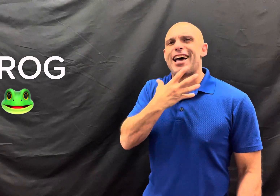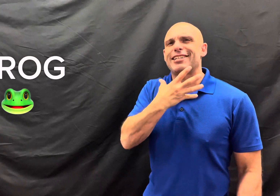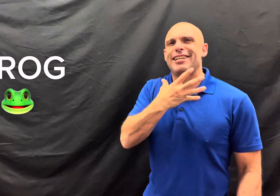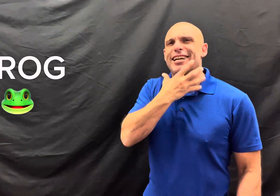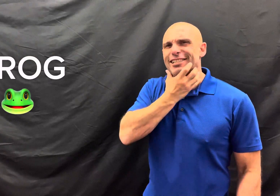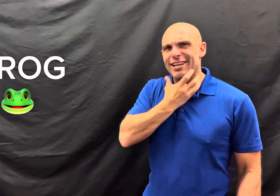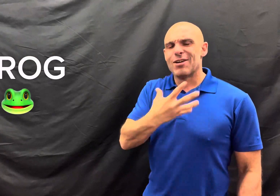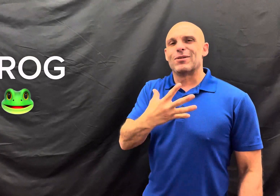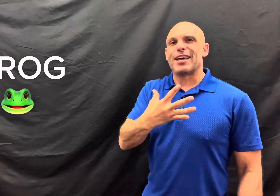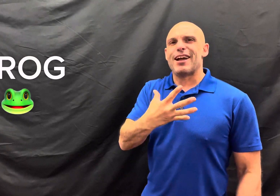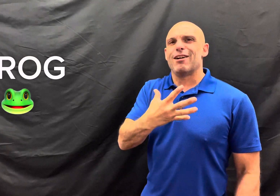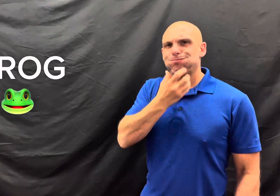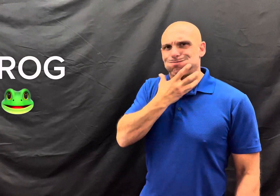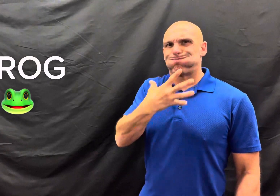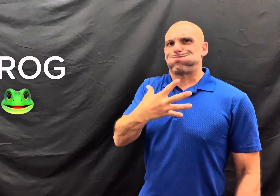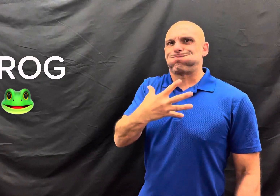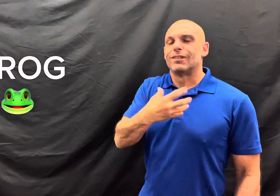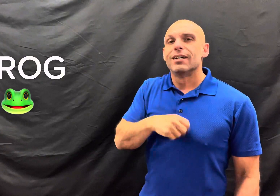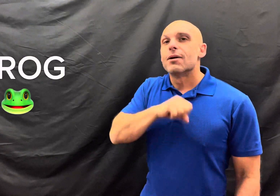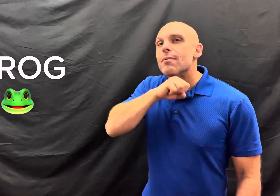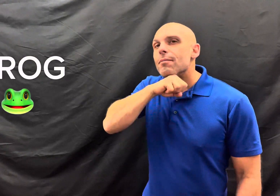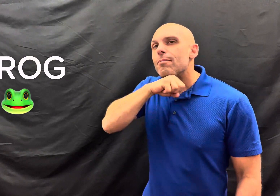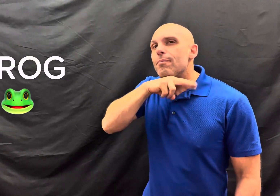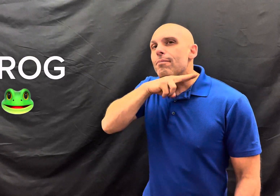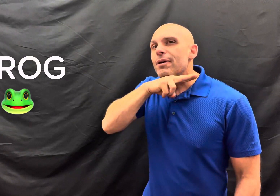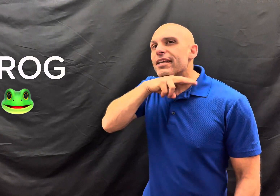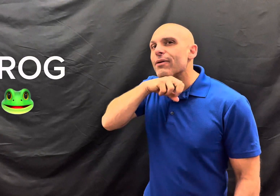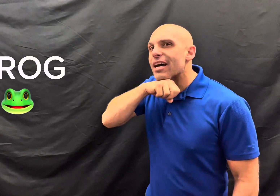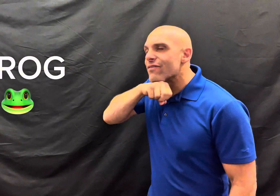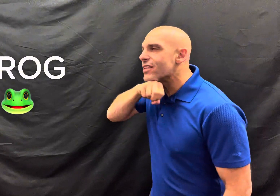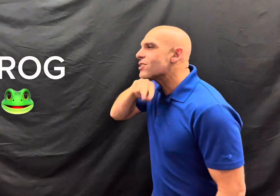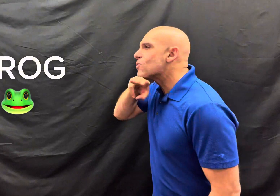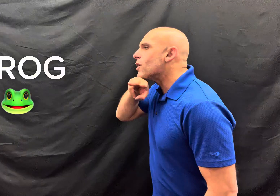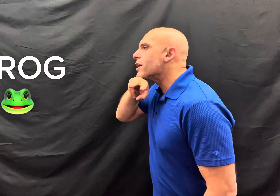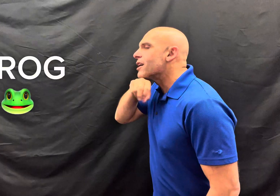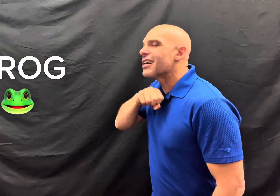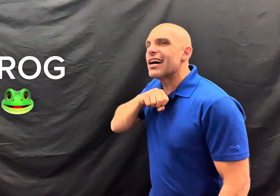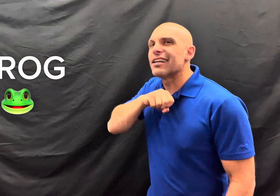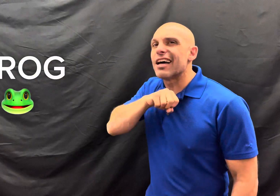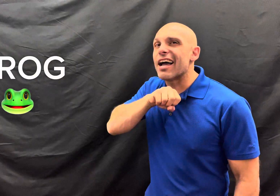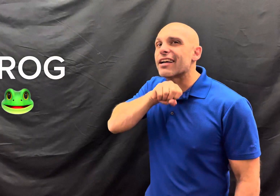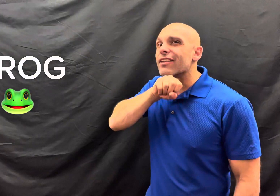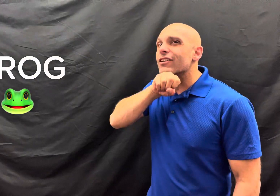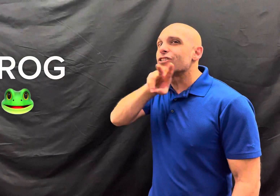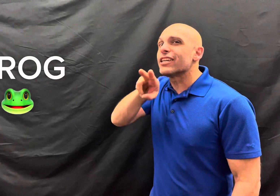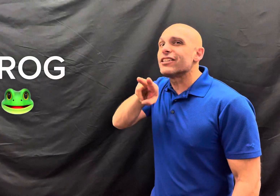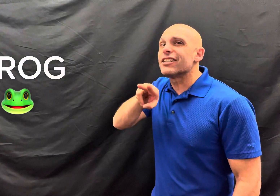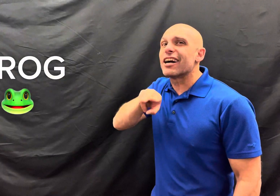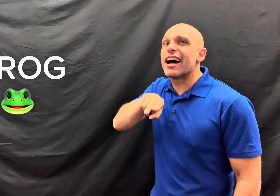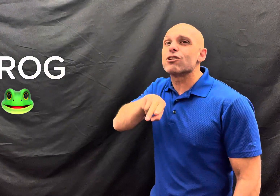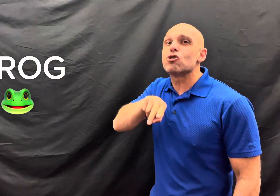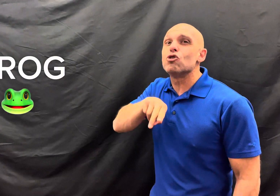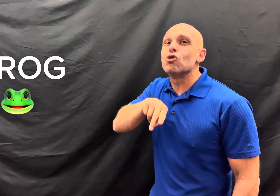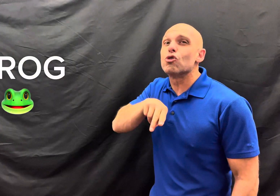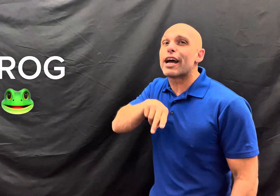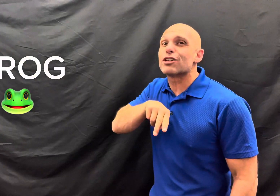I guess, with air. But then we have this one, kind of like they're sticking their tongue out to catch a